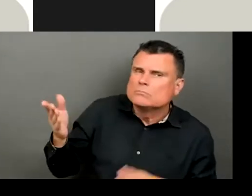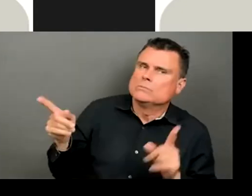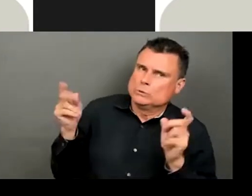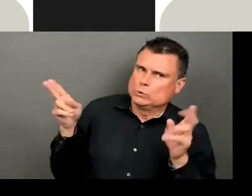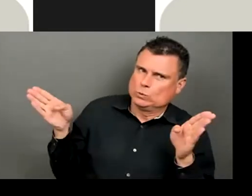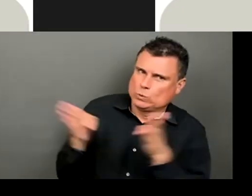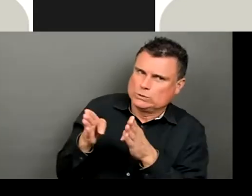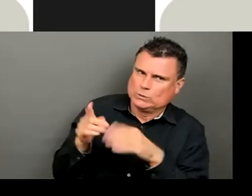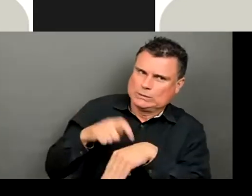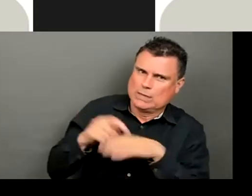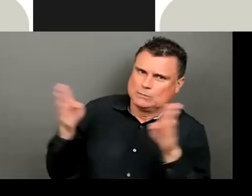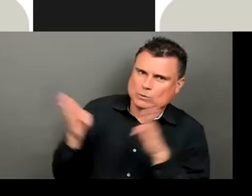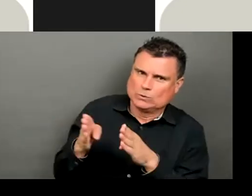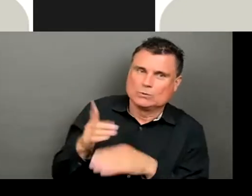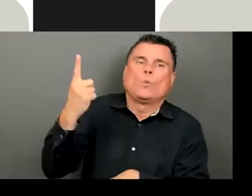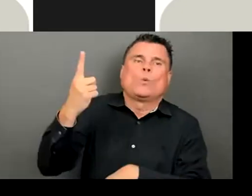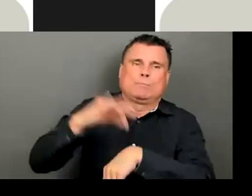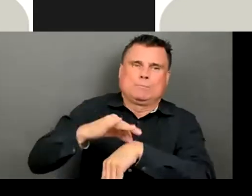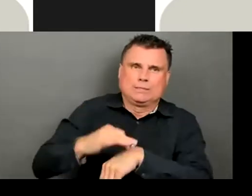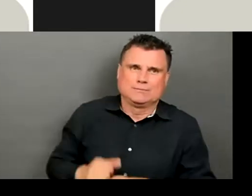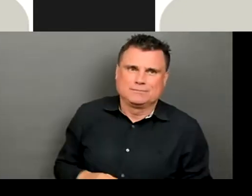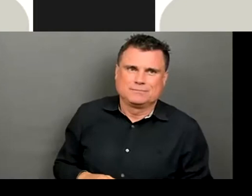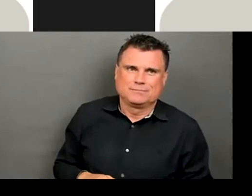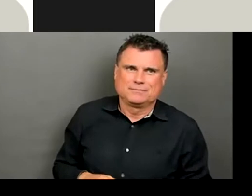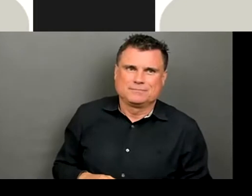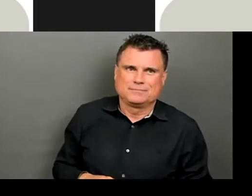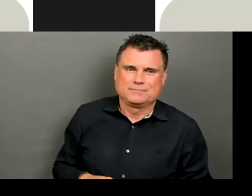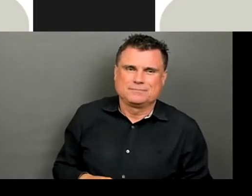a 1 minute comment in response to that question.